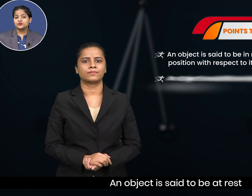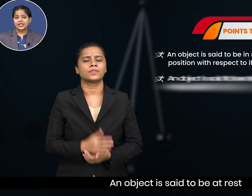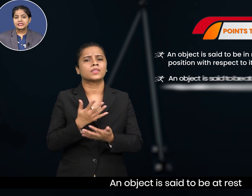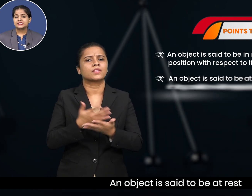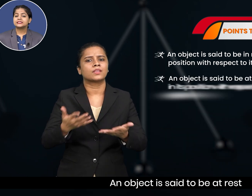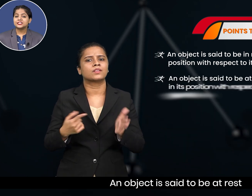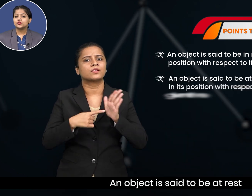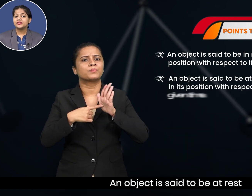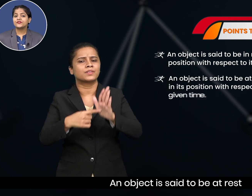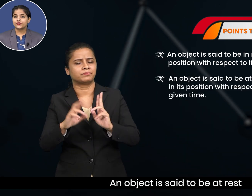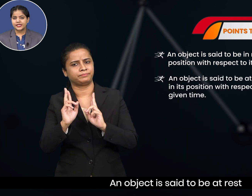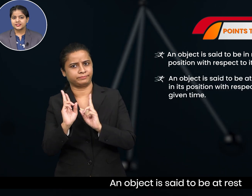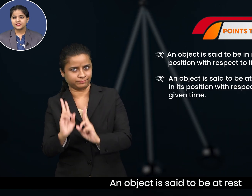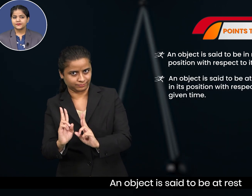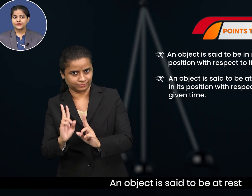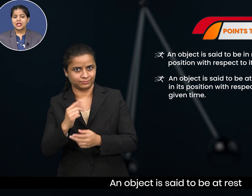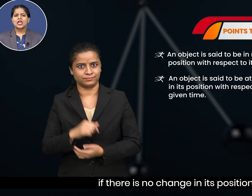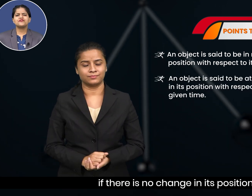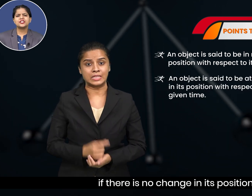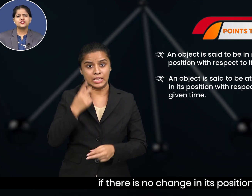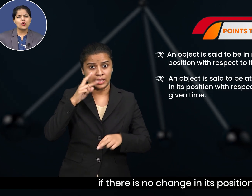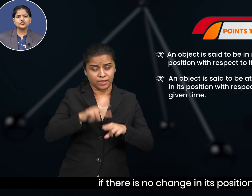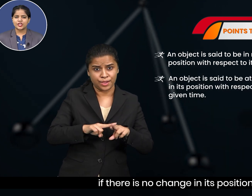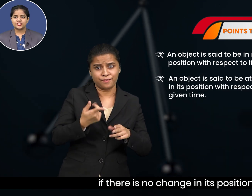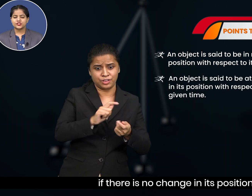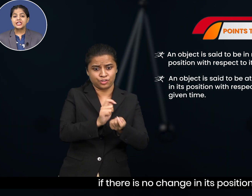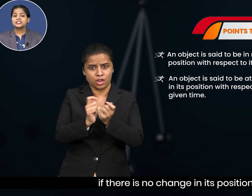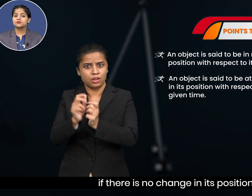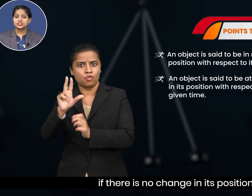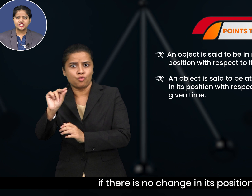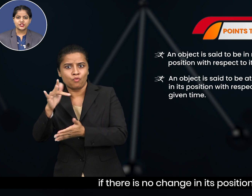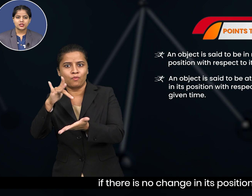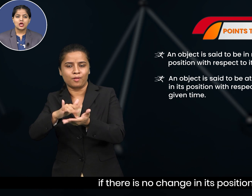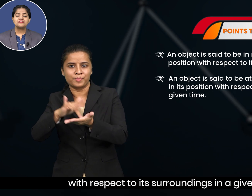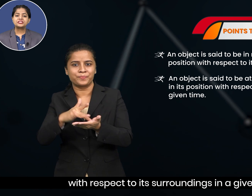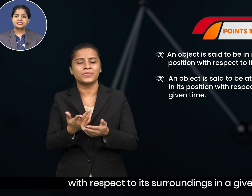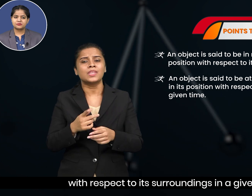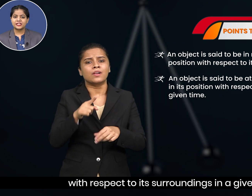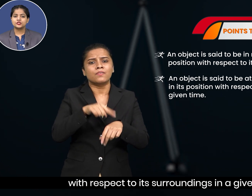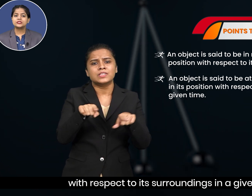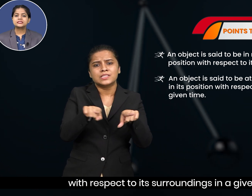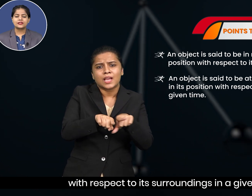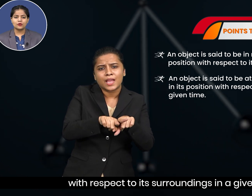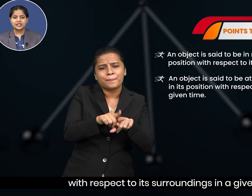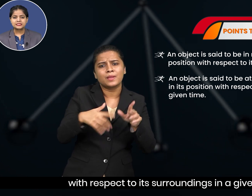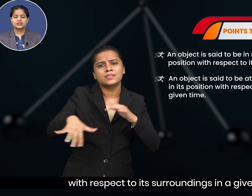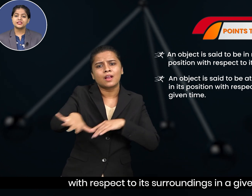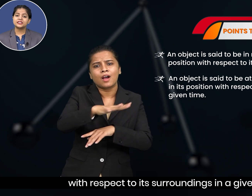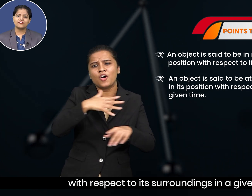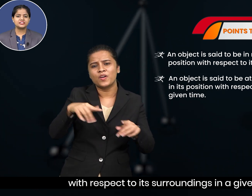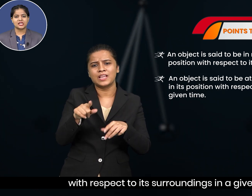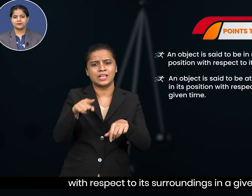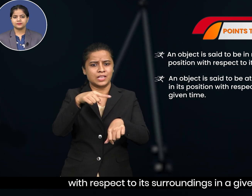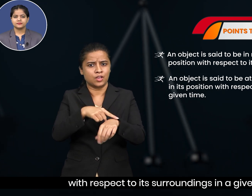An object is said to be at rest if there is no change in its position with respect to its surroundings in